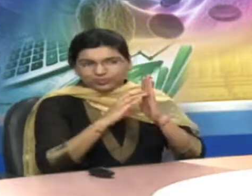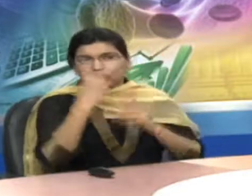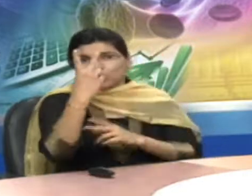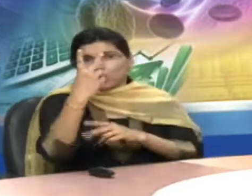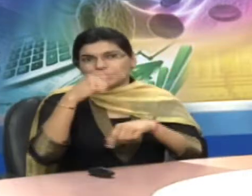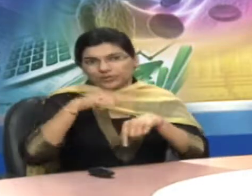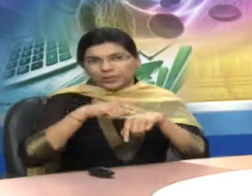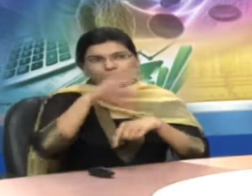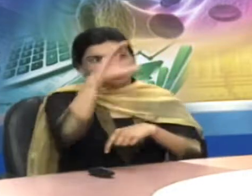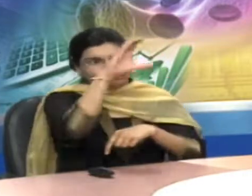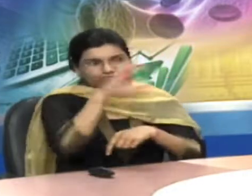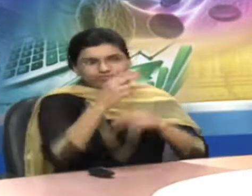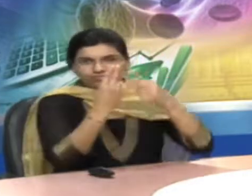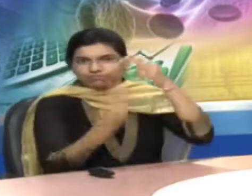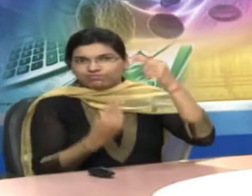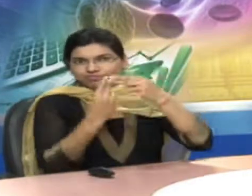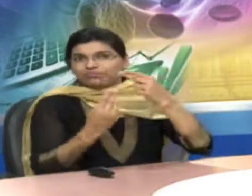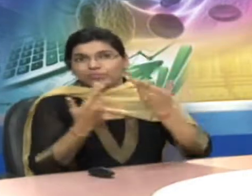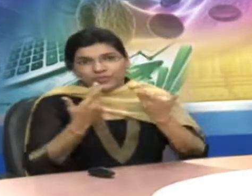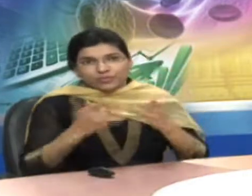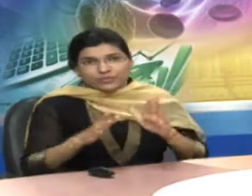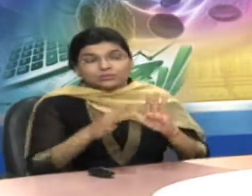now we have read 2 paragraphs.